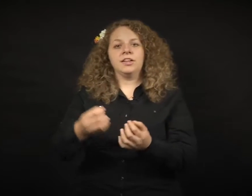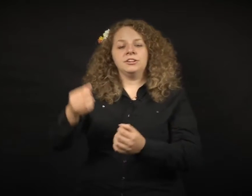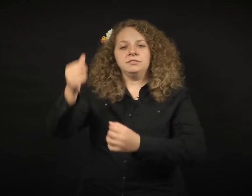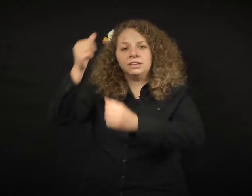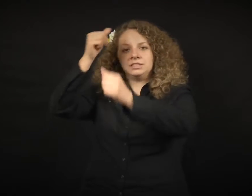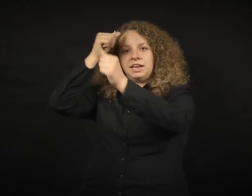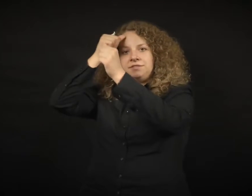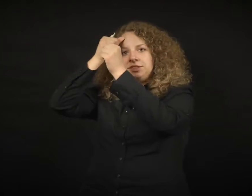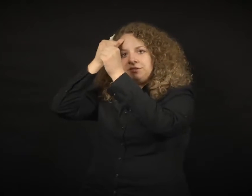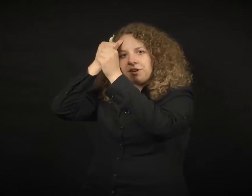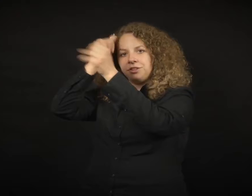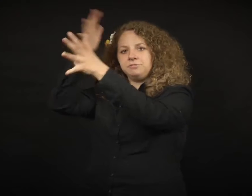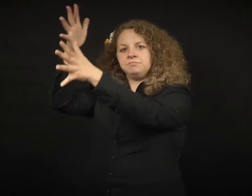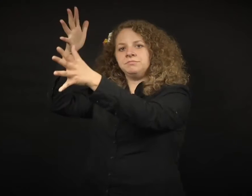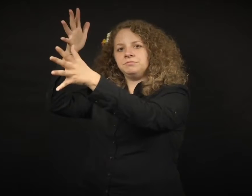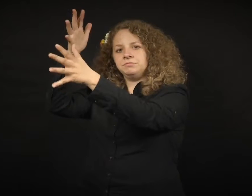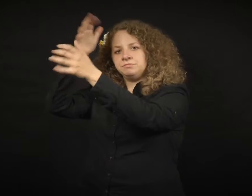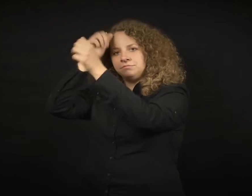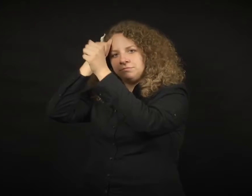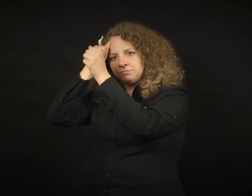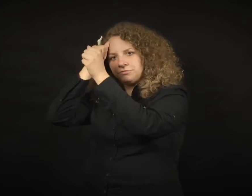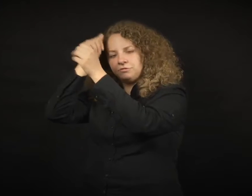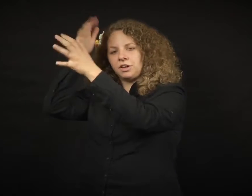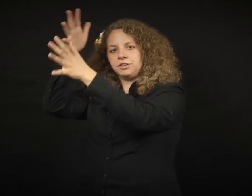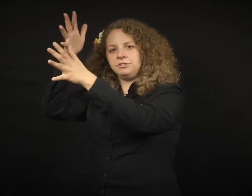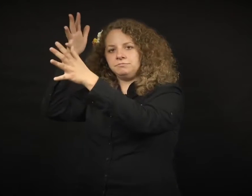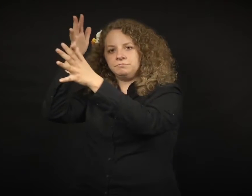Father, as in heavenly father, father,